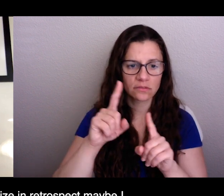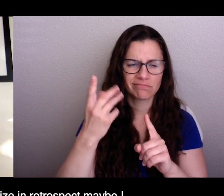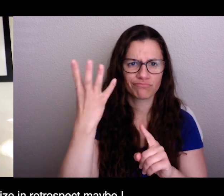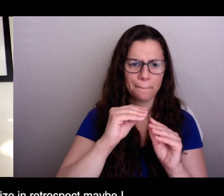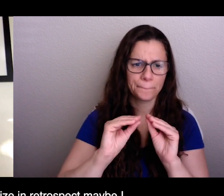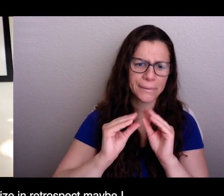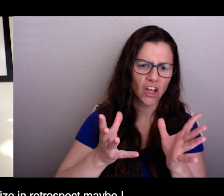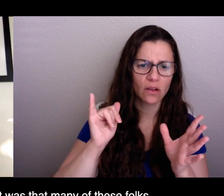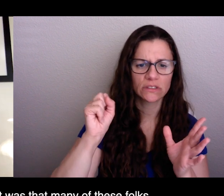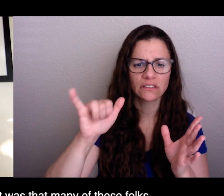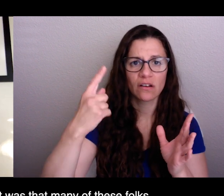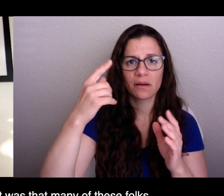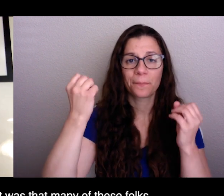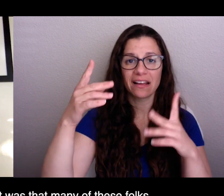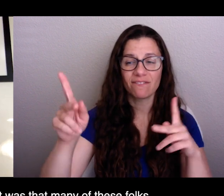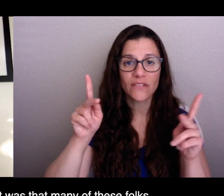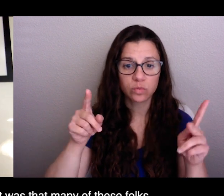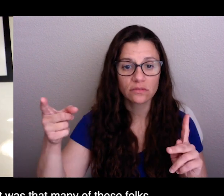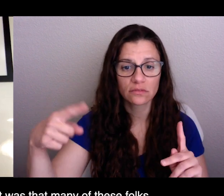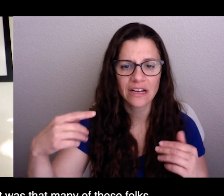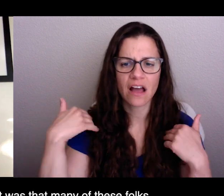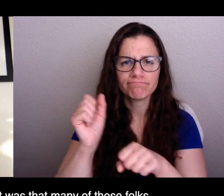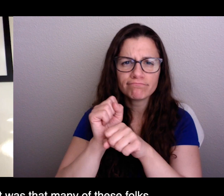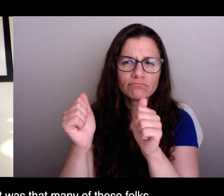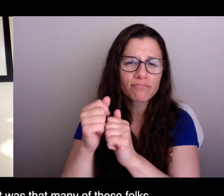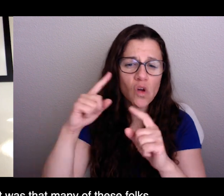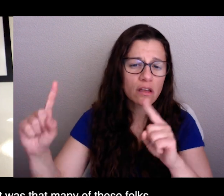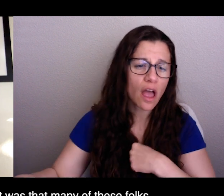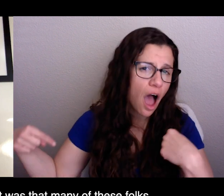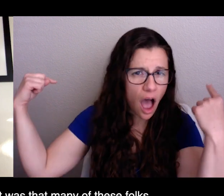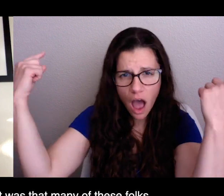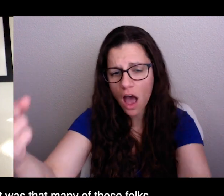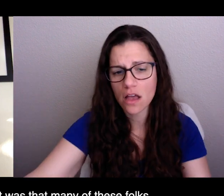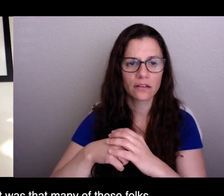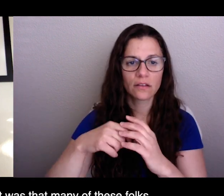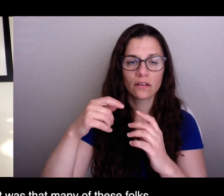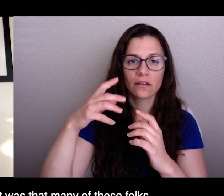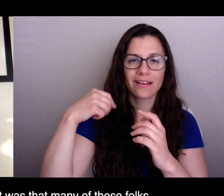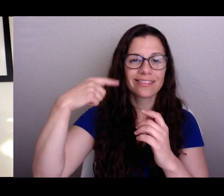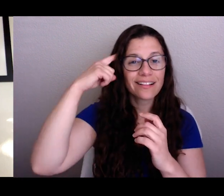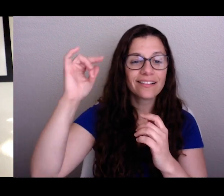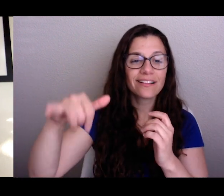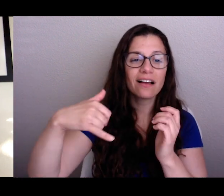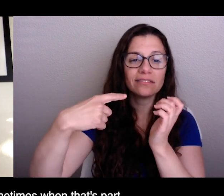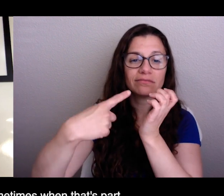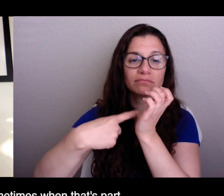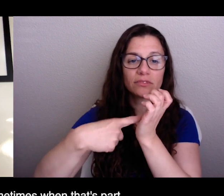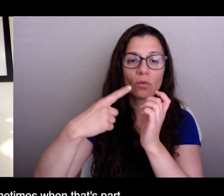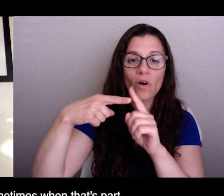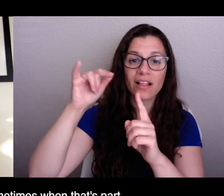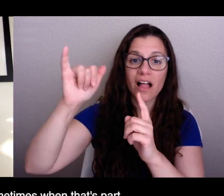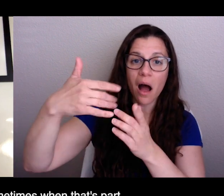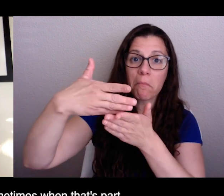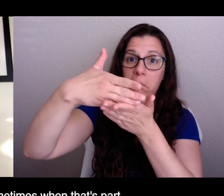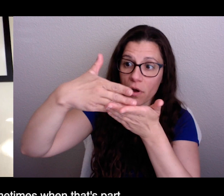that came out as being quite apparent was that many of these folks had worked together for a really, really long time. And